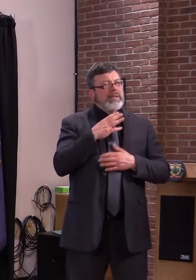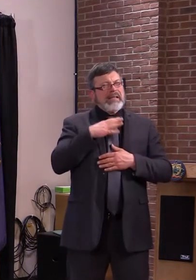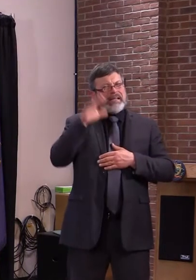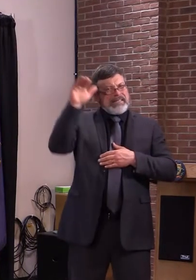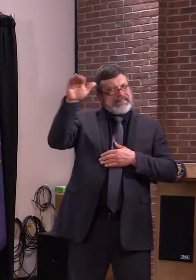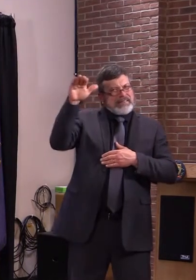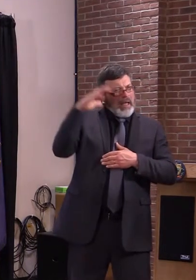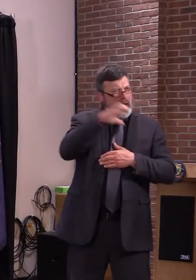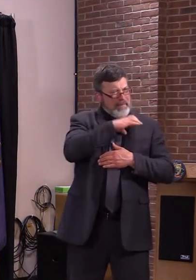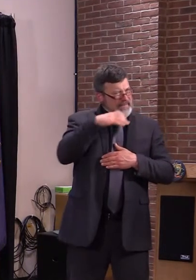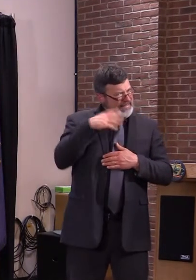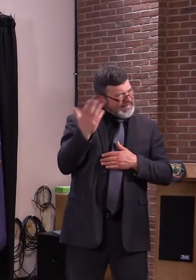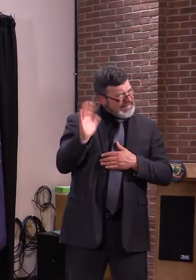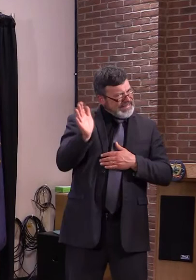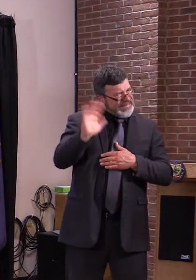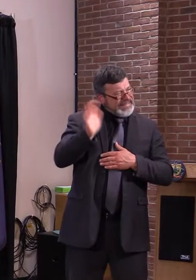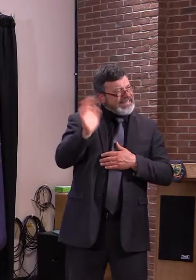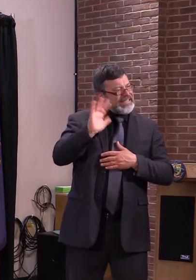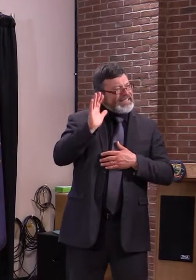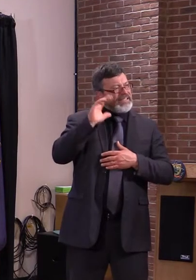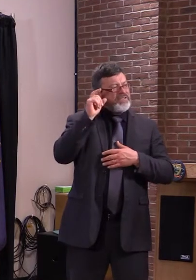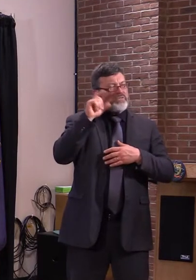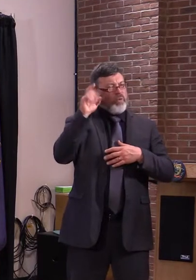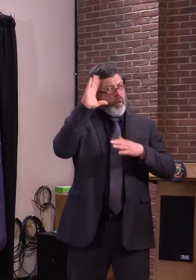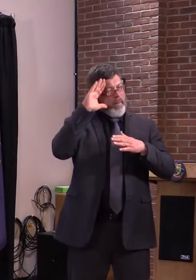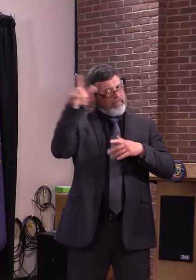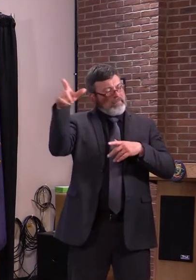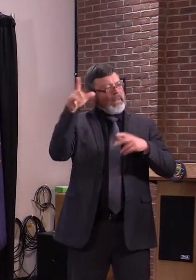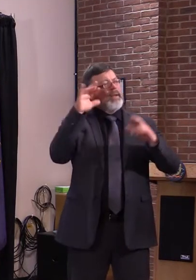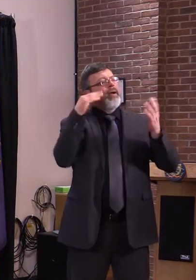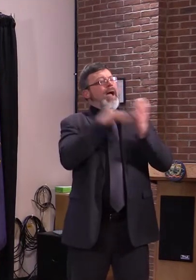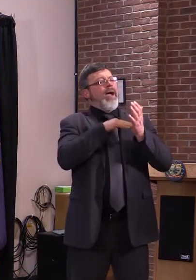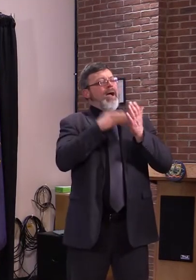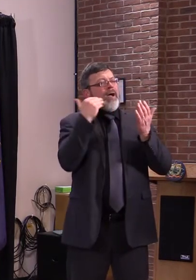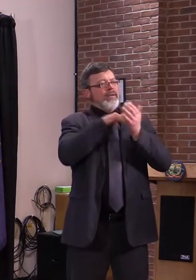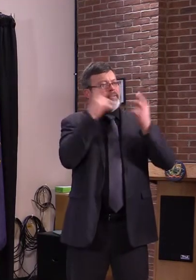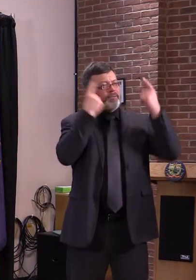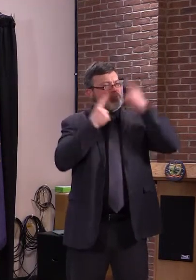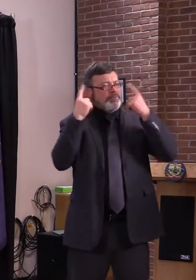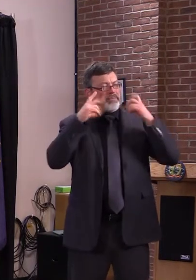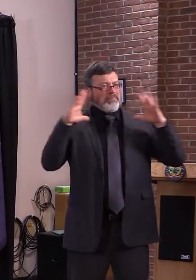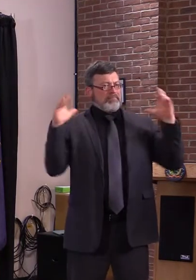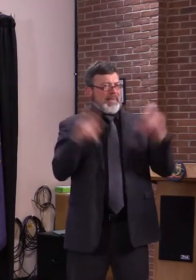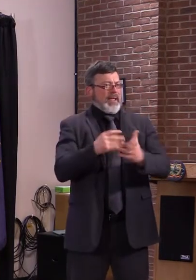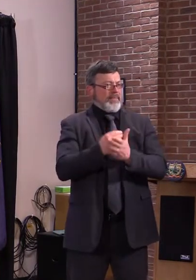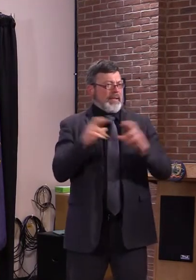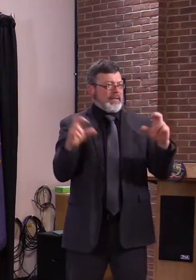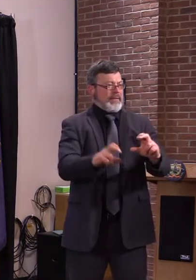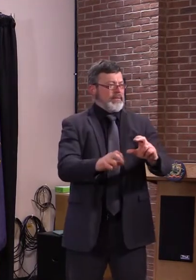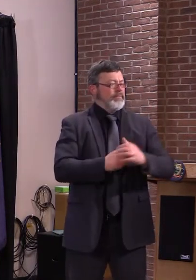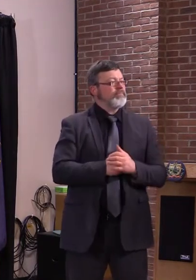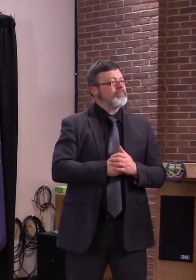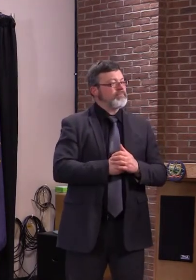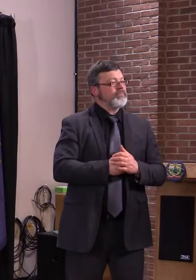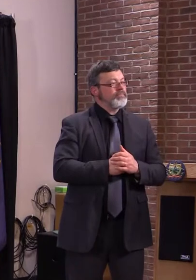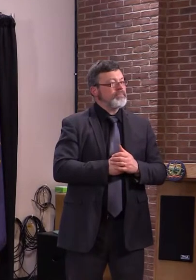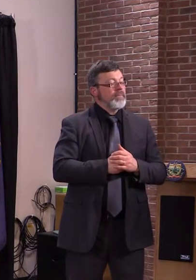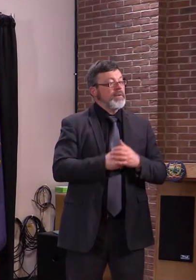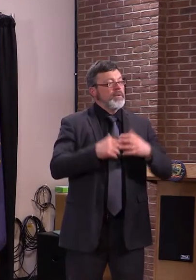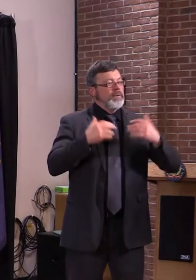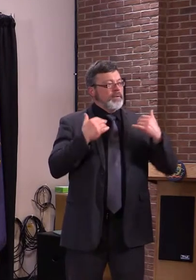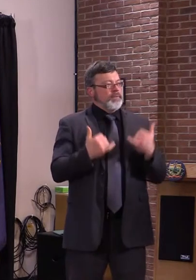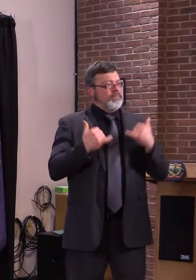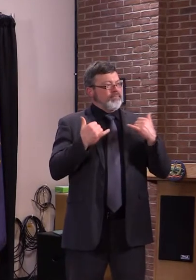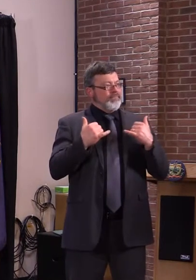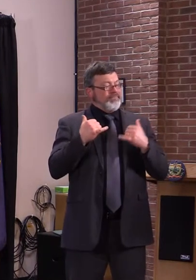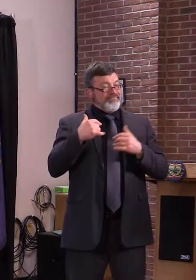money back in. I also have concerns about how the current bill spends American Rescue Plan